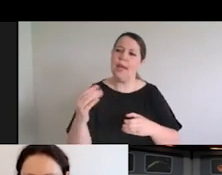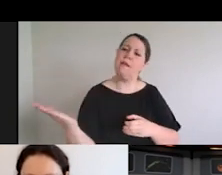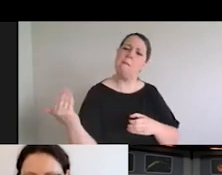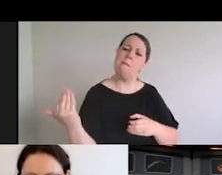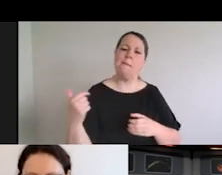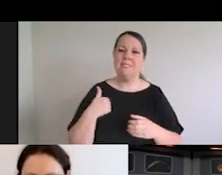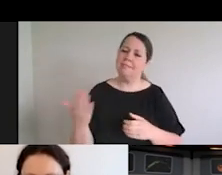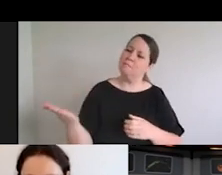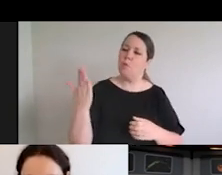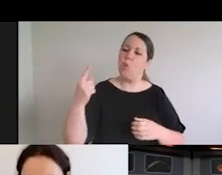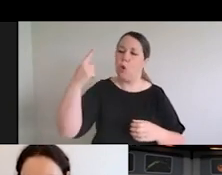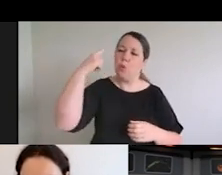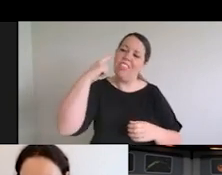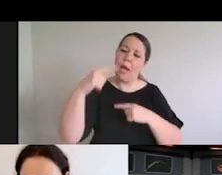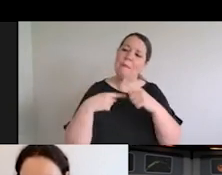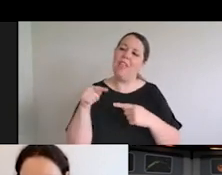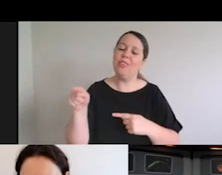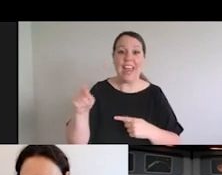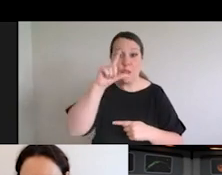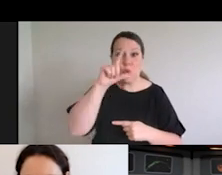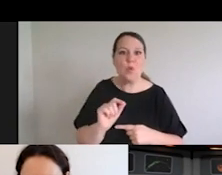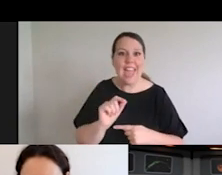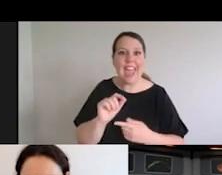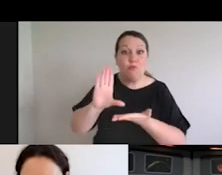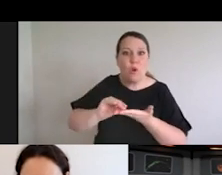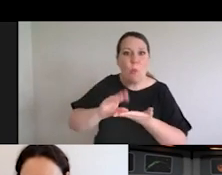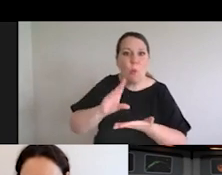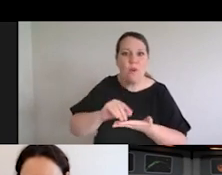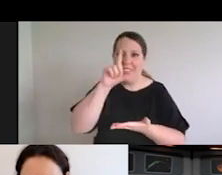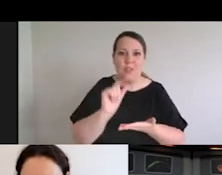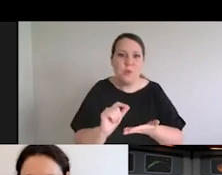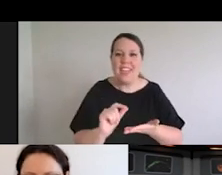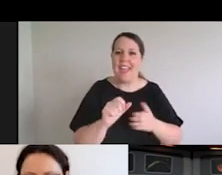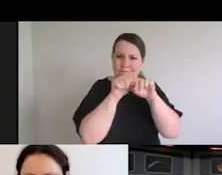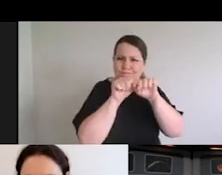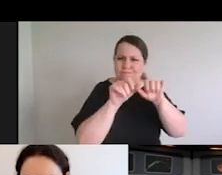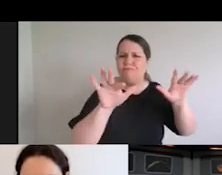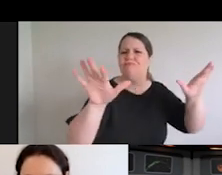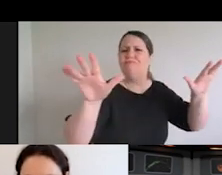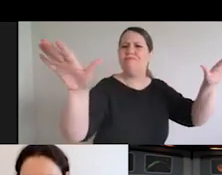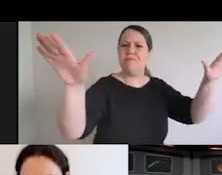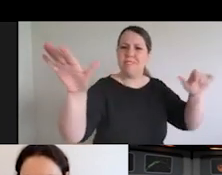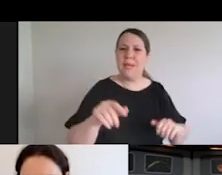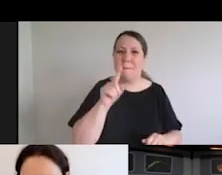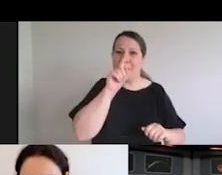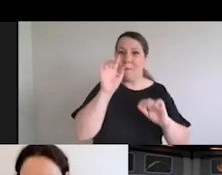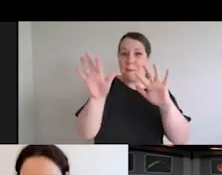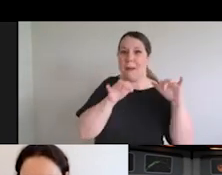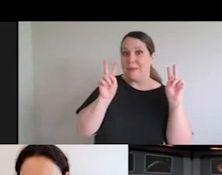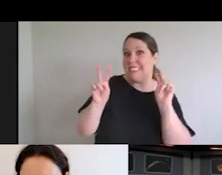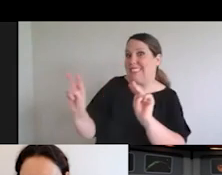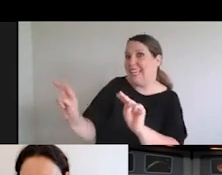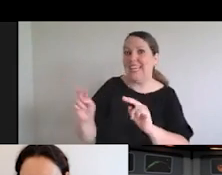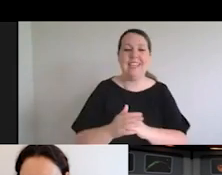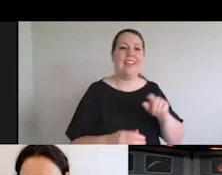for public, the public to see. You can post them online. And if they're government members, say, look, I know that you're not the minister,